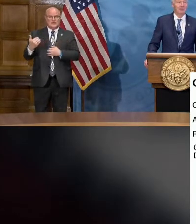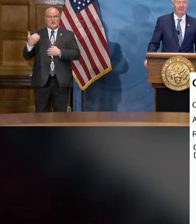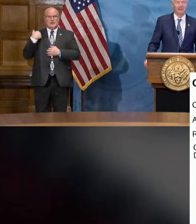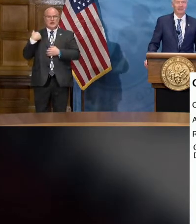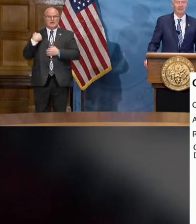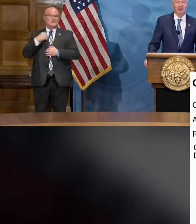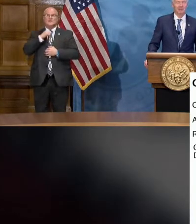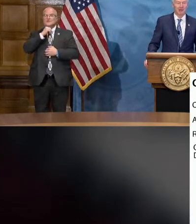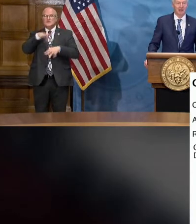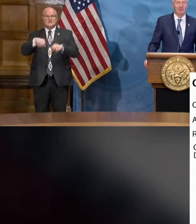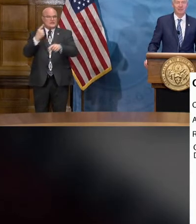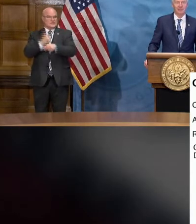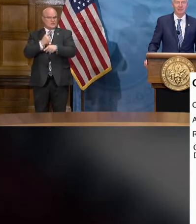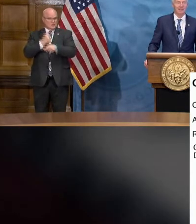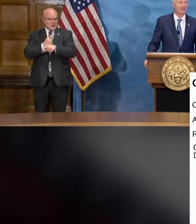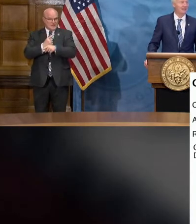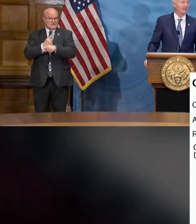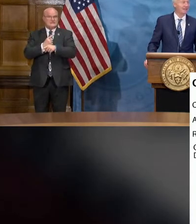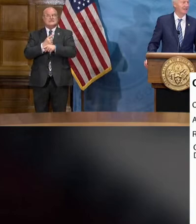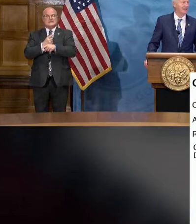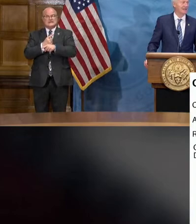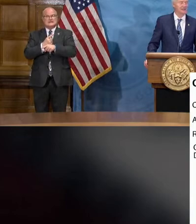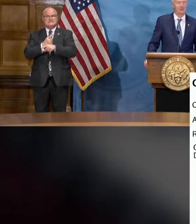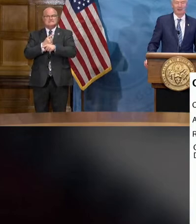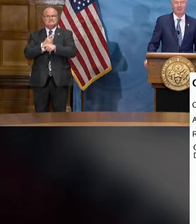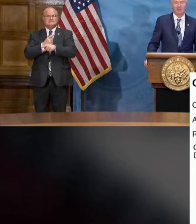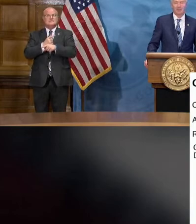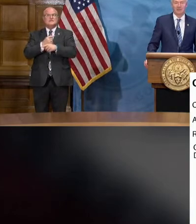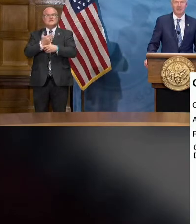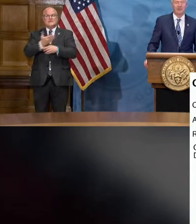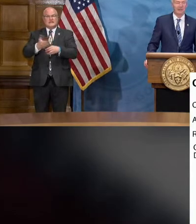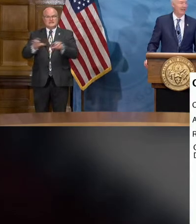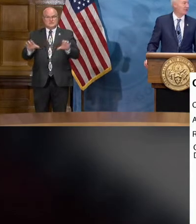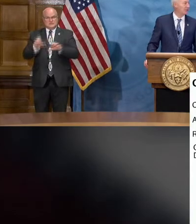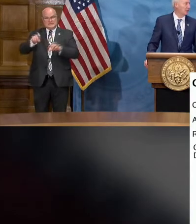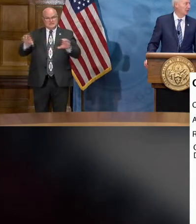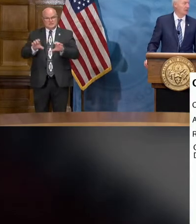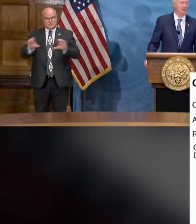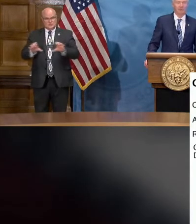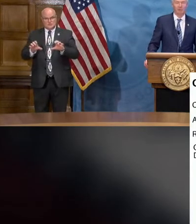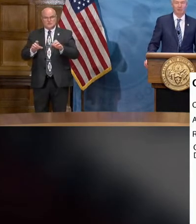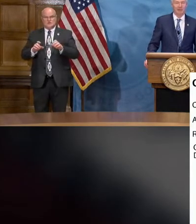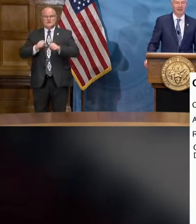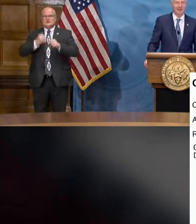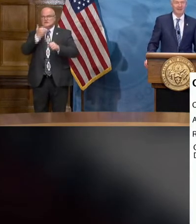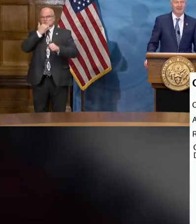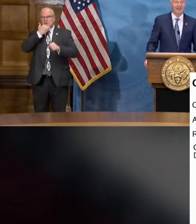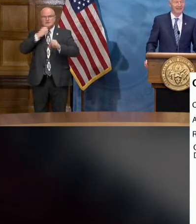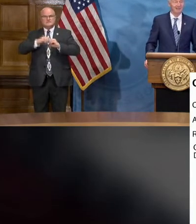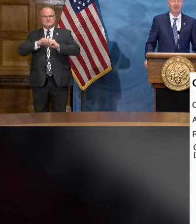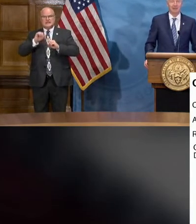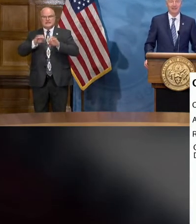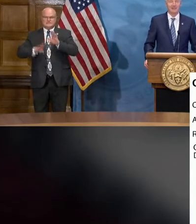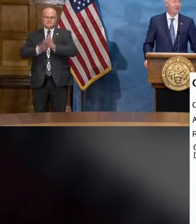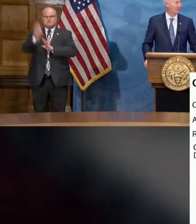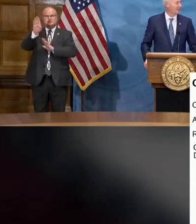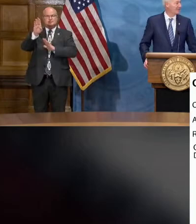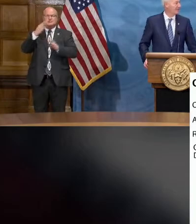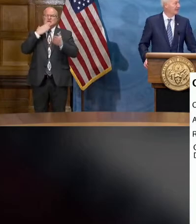don't take the right precautions, then the spread will continue, the cases will go up, and we'll be back in a very